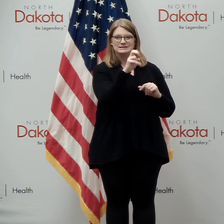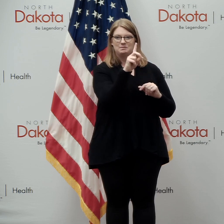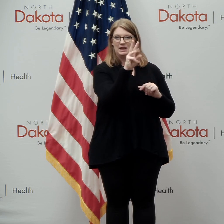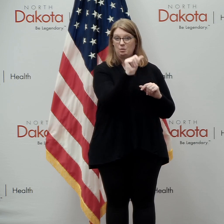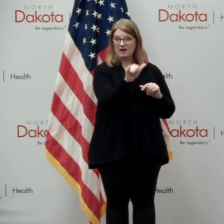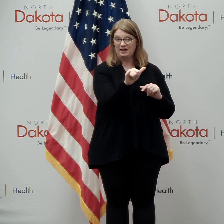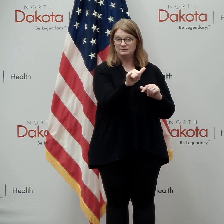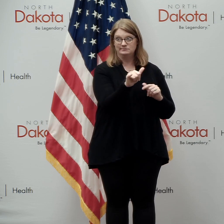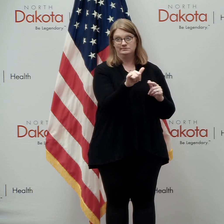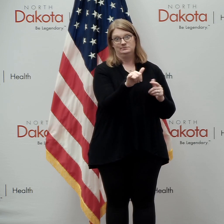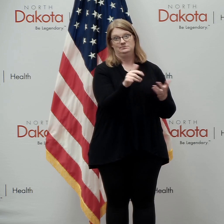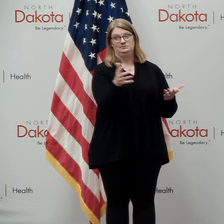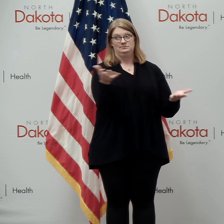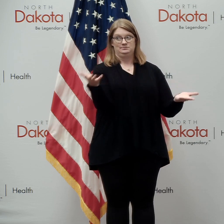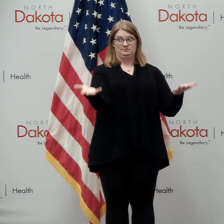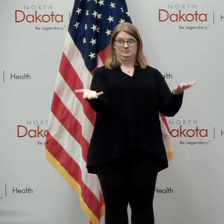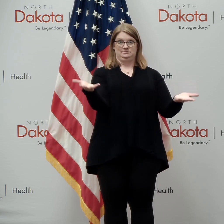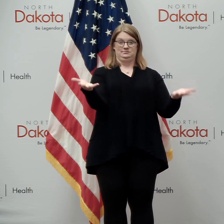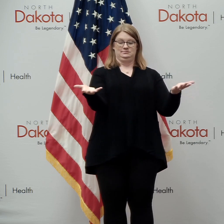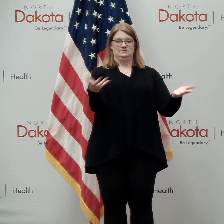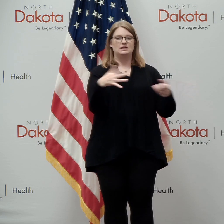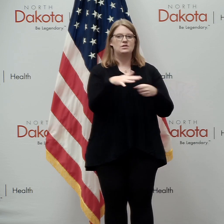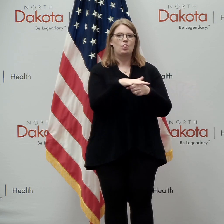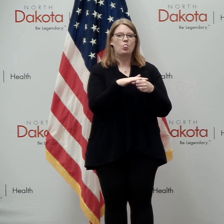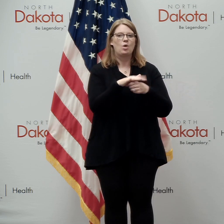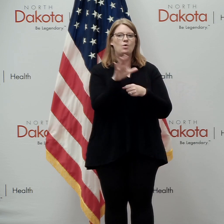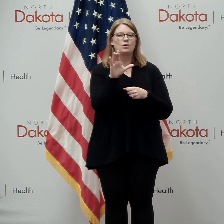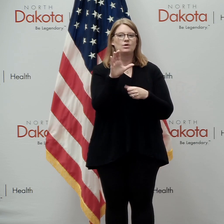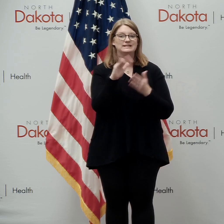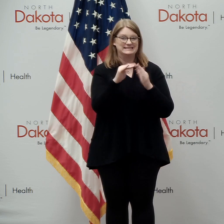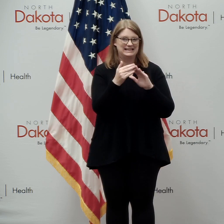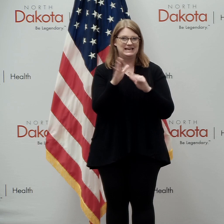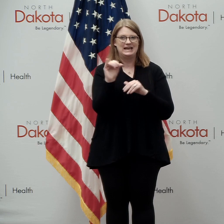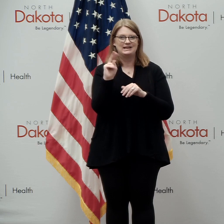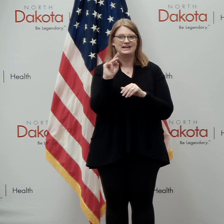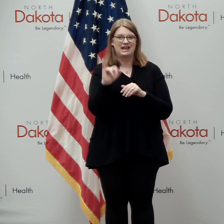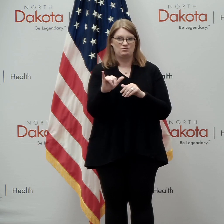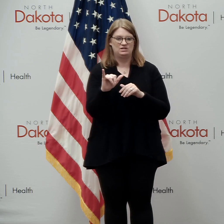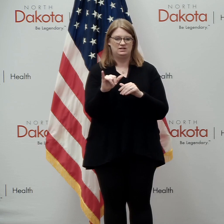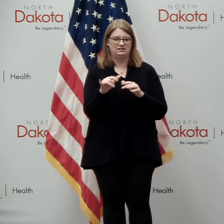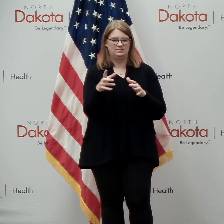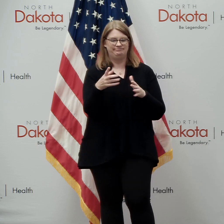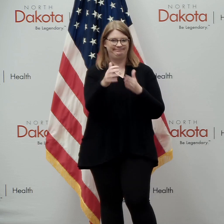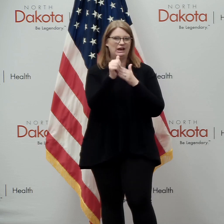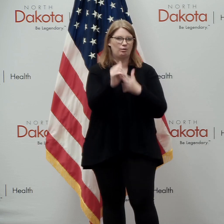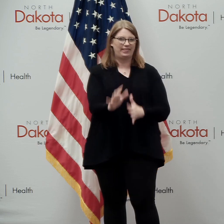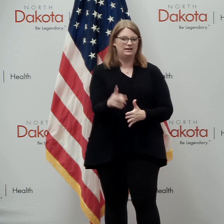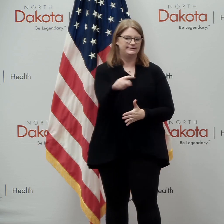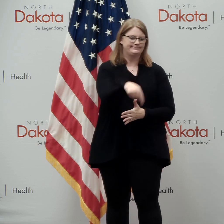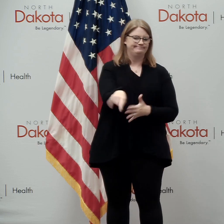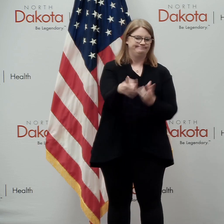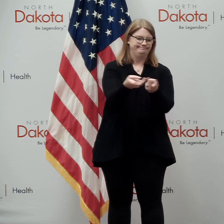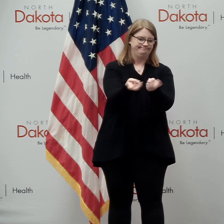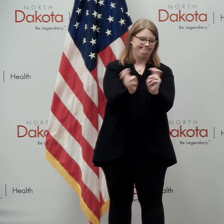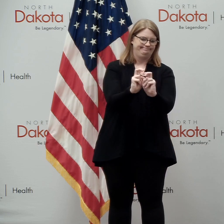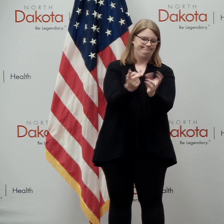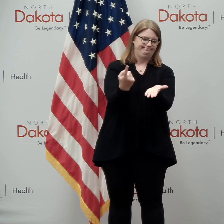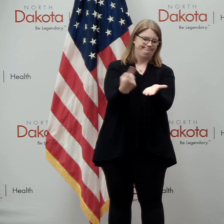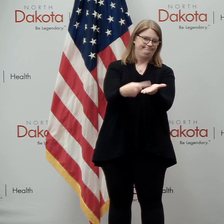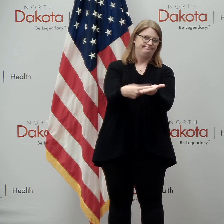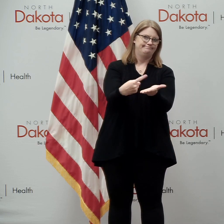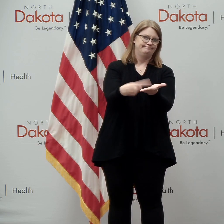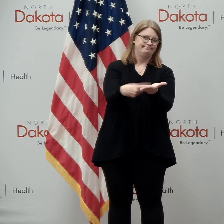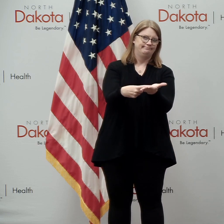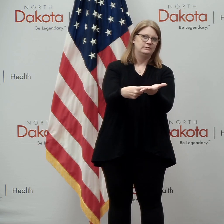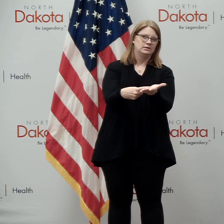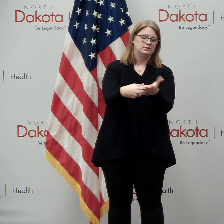then the local and city and county officials probably should all get together and say, let's get on the same page for how we